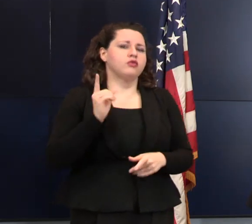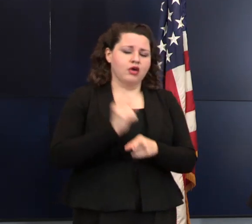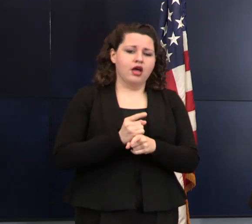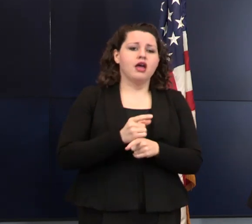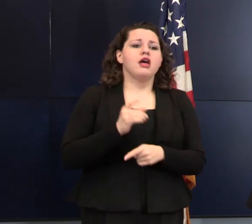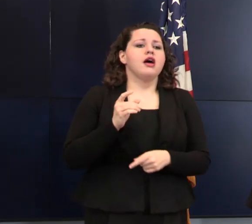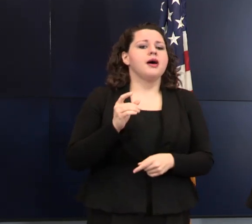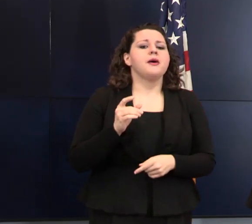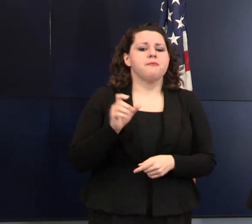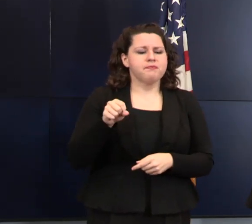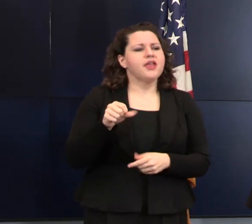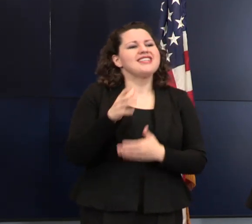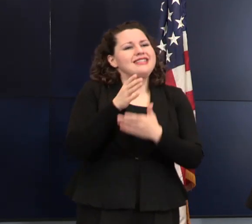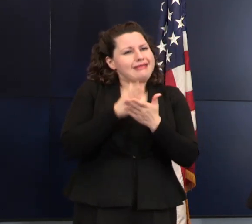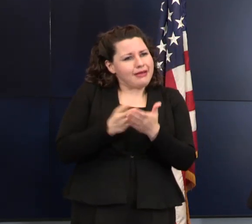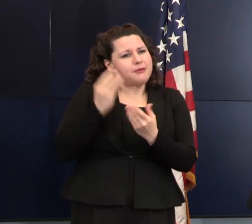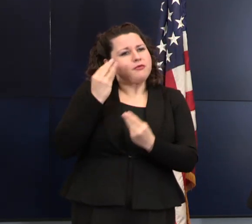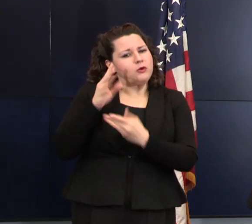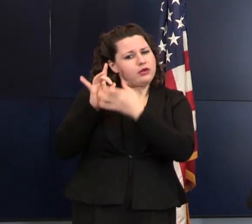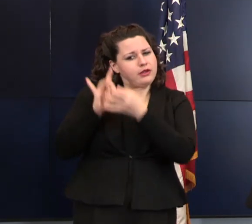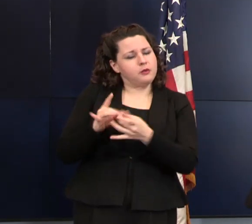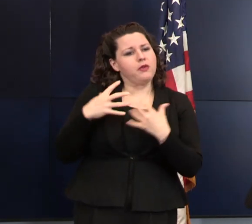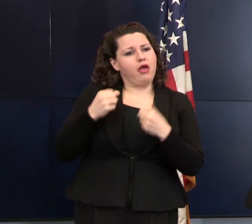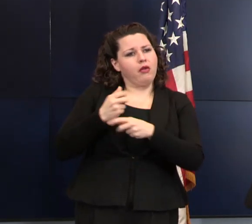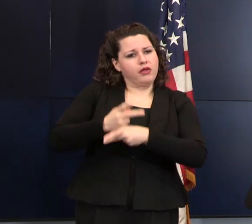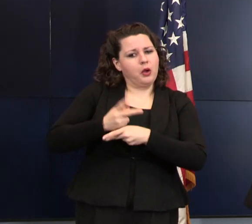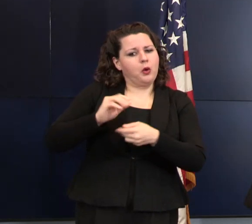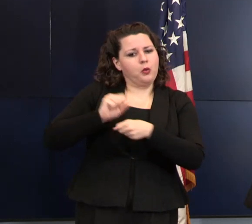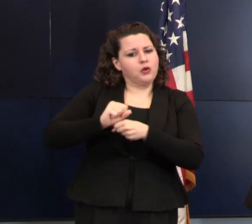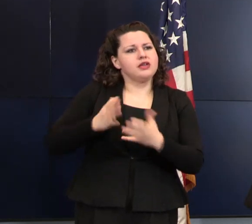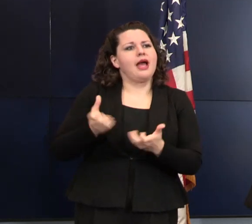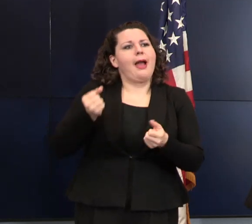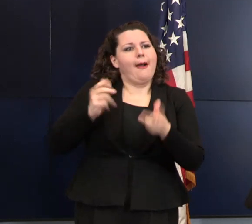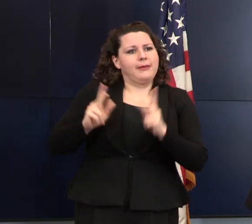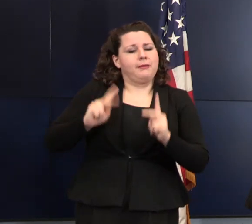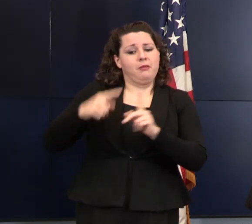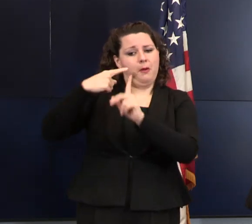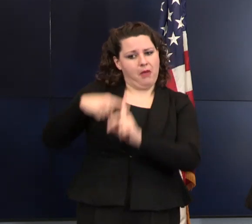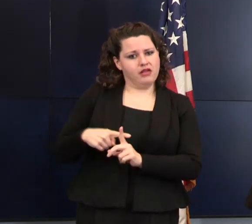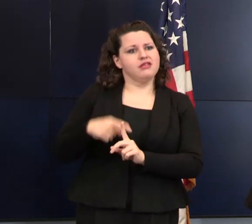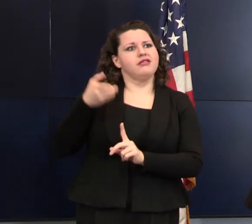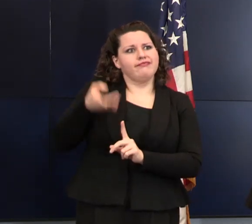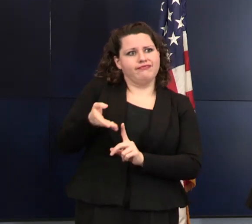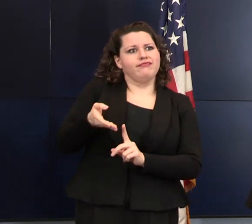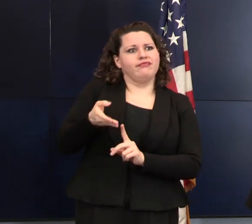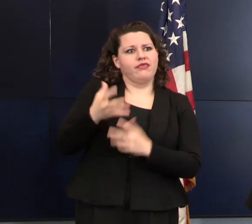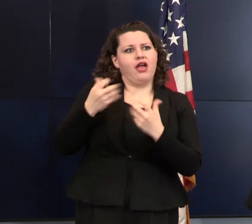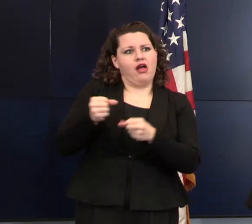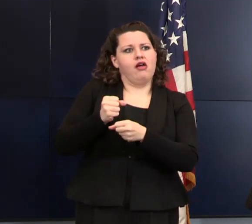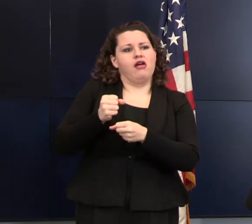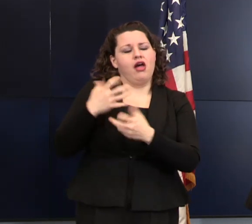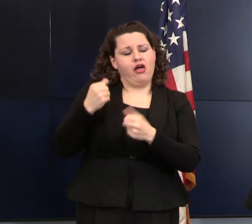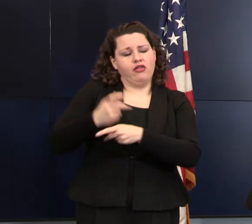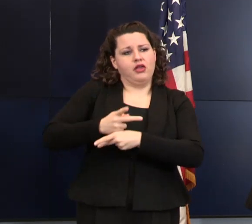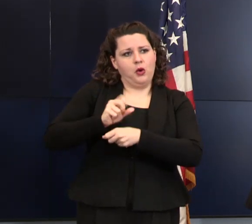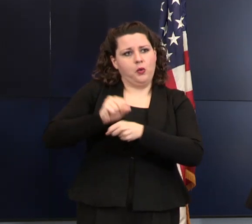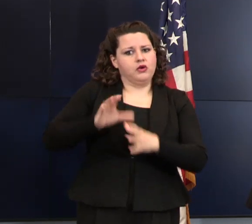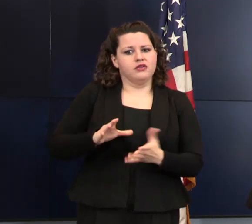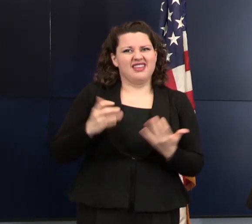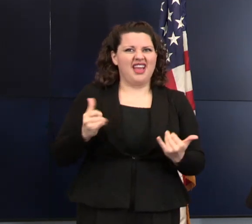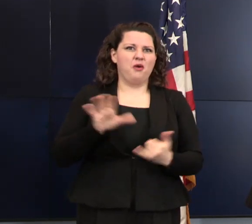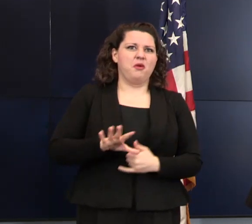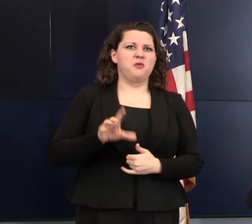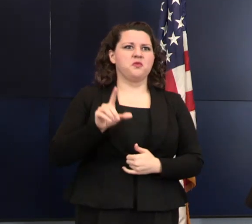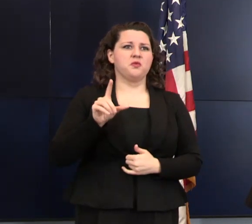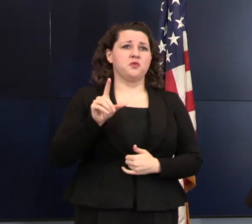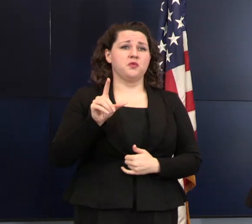yeah. Yeah, we do have some information about the number of our cases that are healthcare workers, and right now that's at